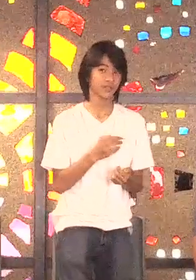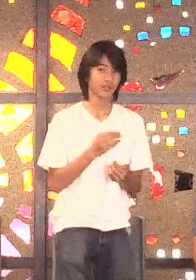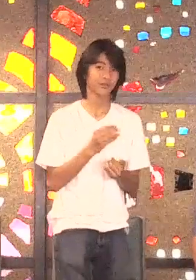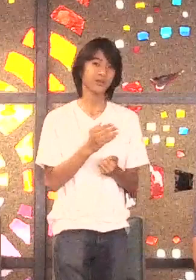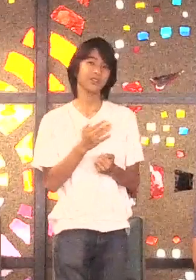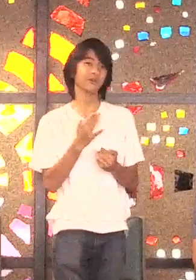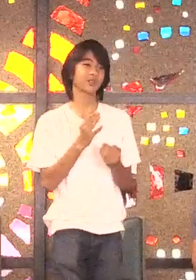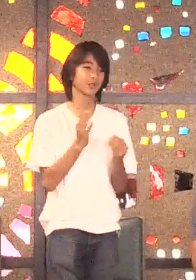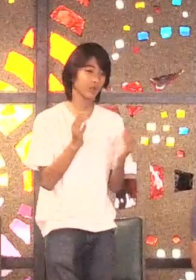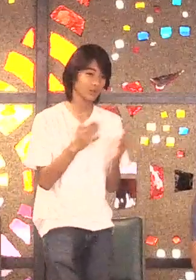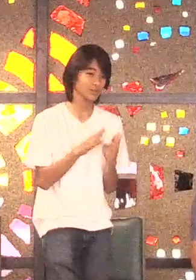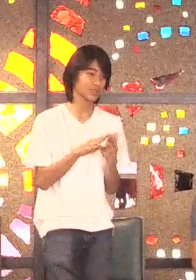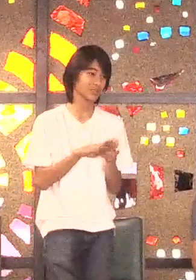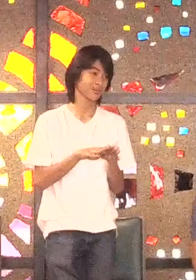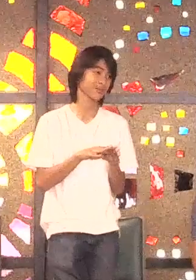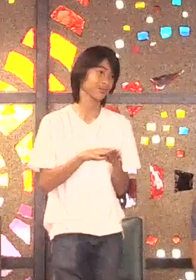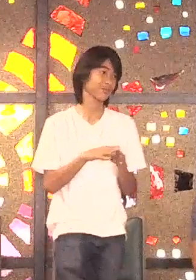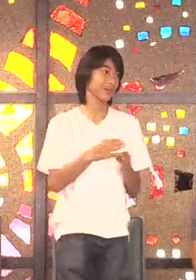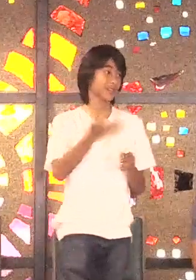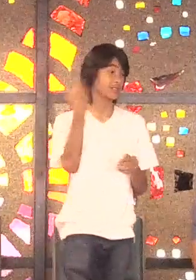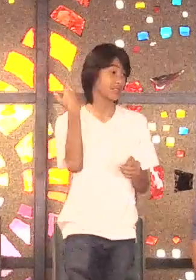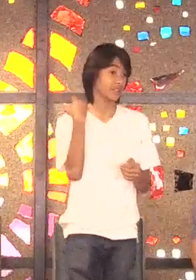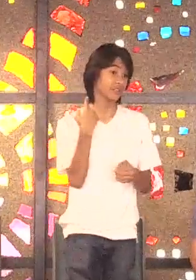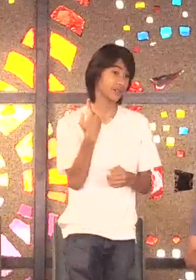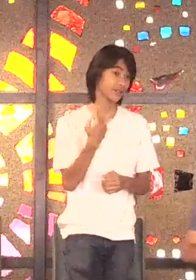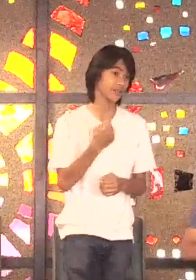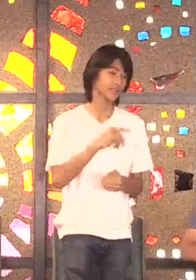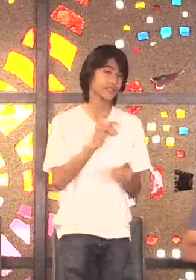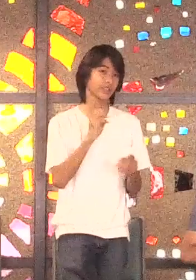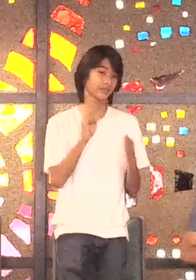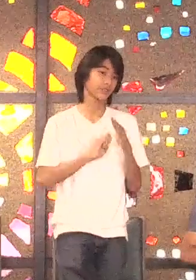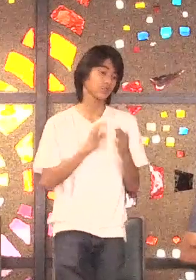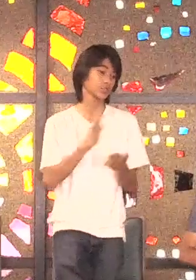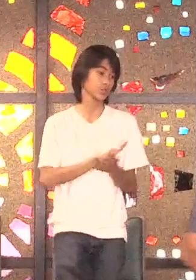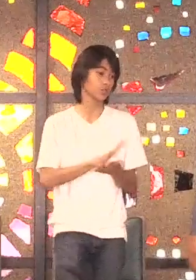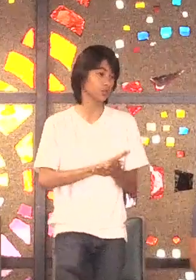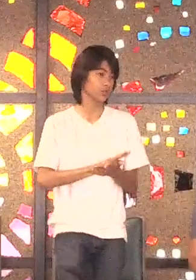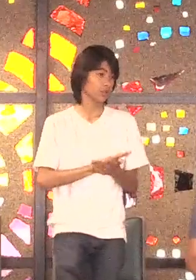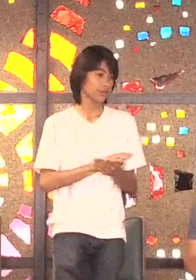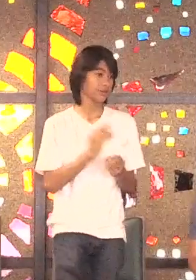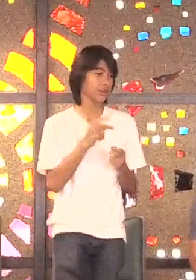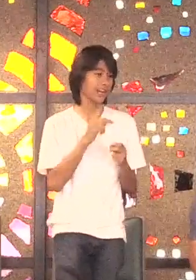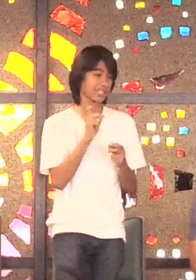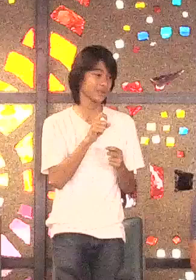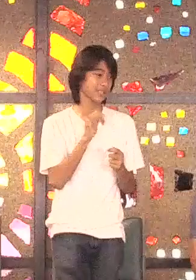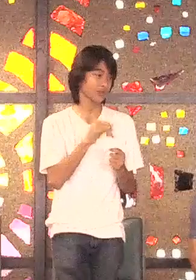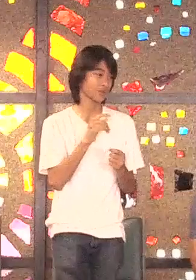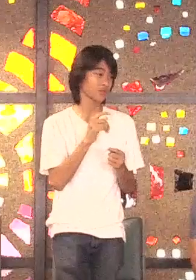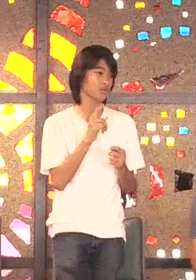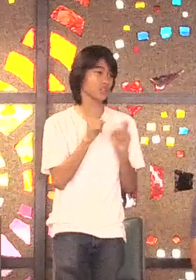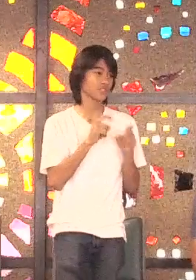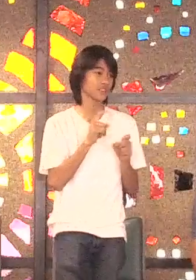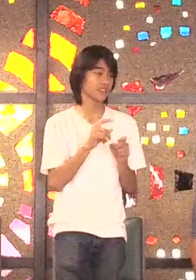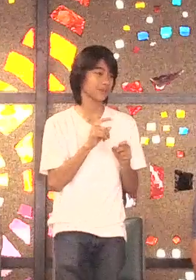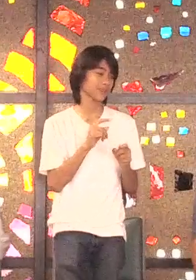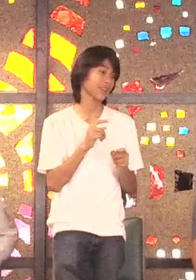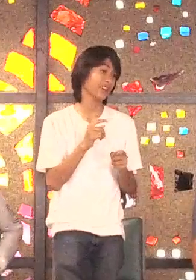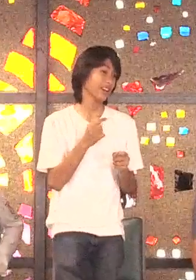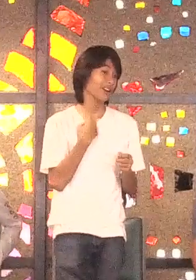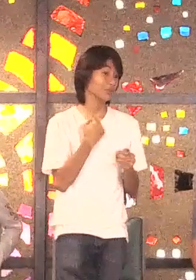I was like a little bit close back in the day. It was in elementary school. People have asked me that